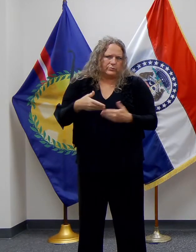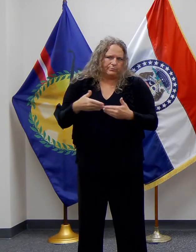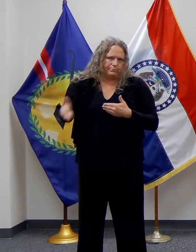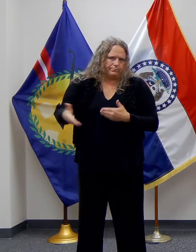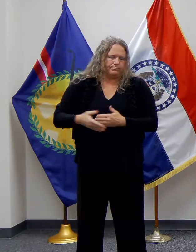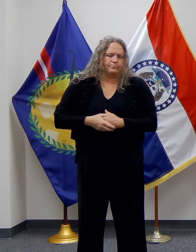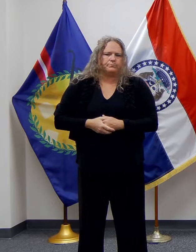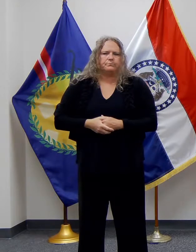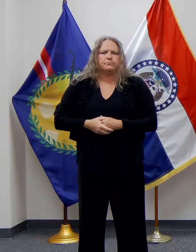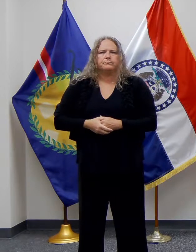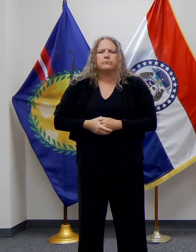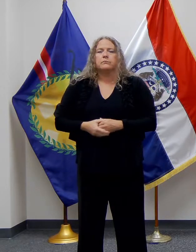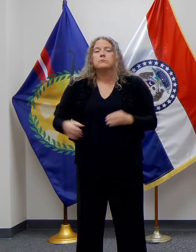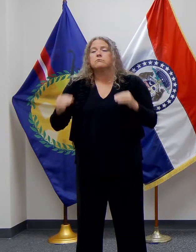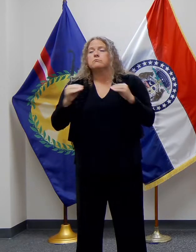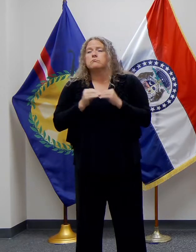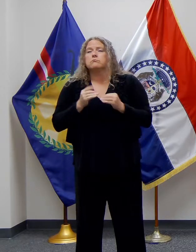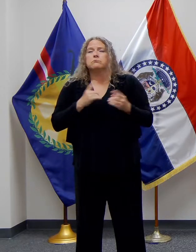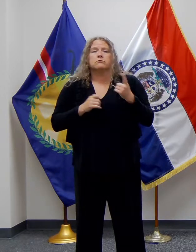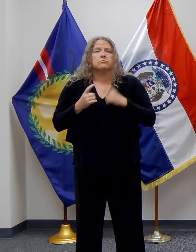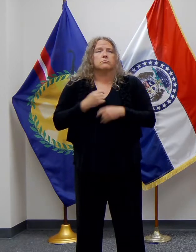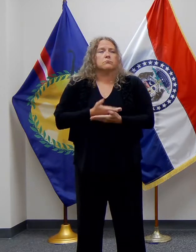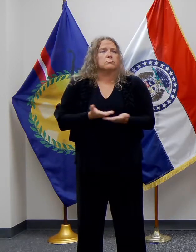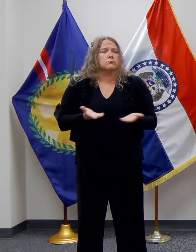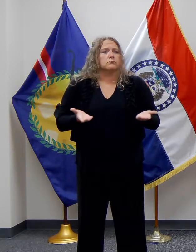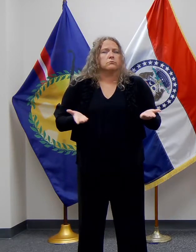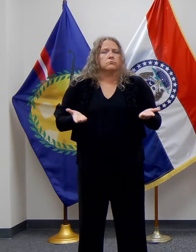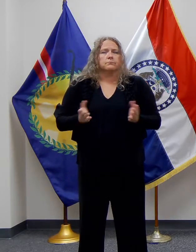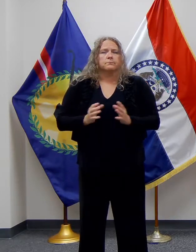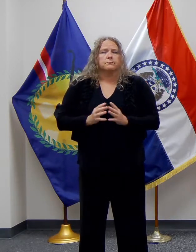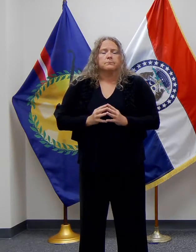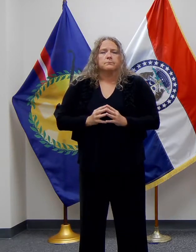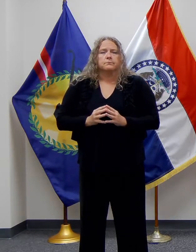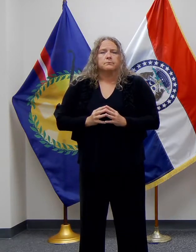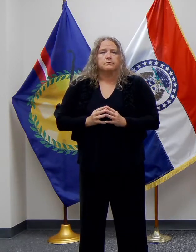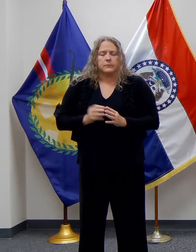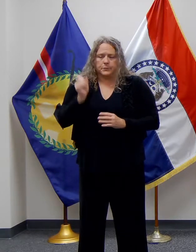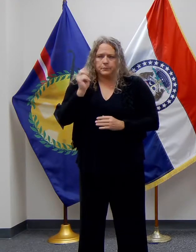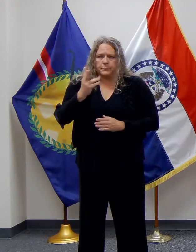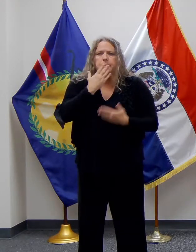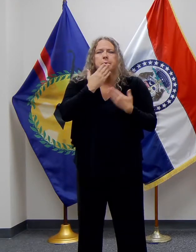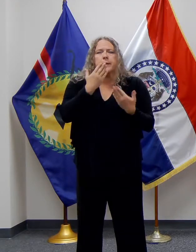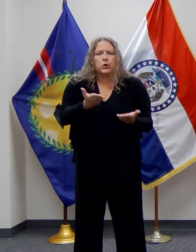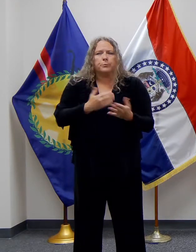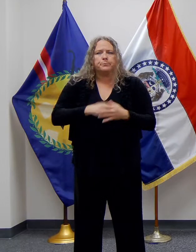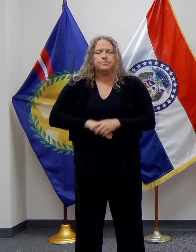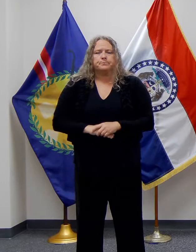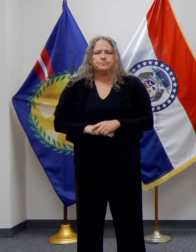Any other questions? Okay, thank you.